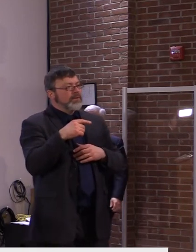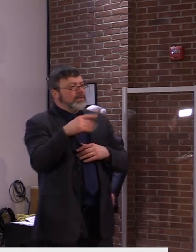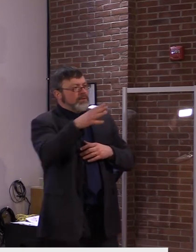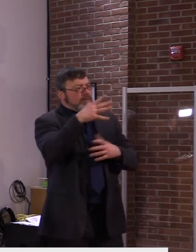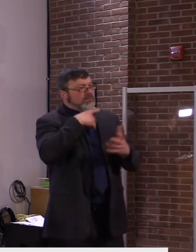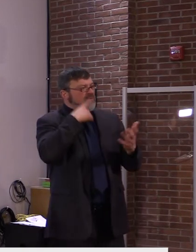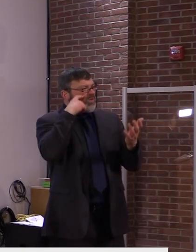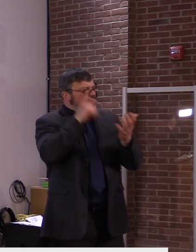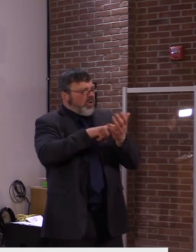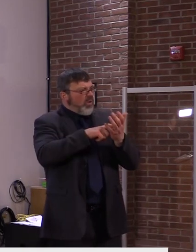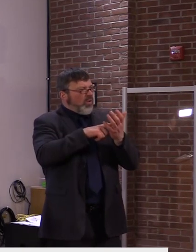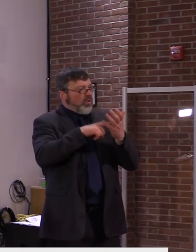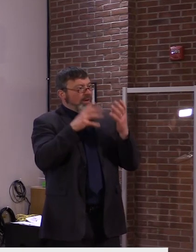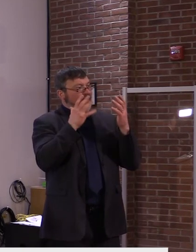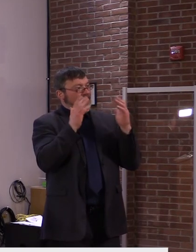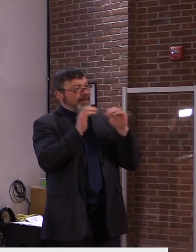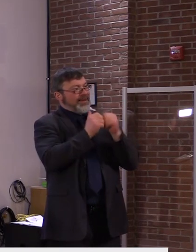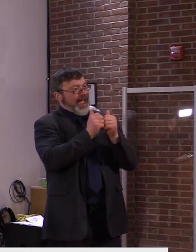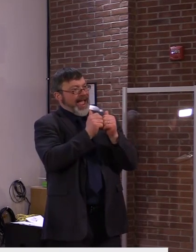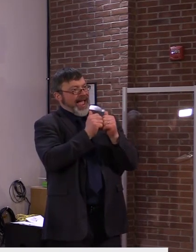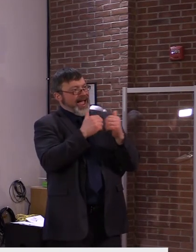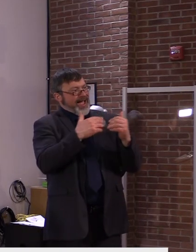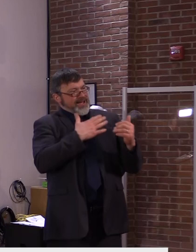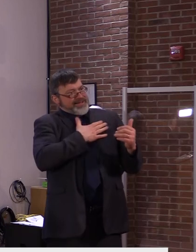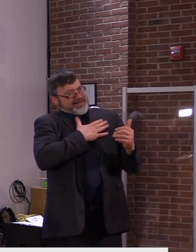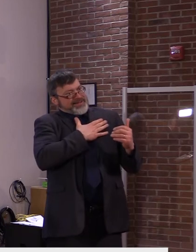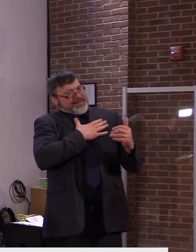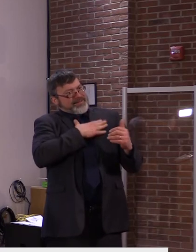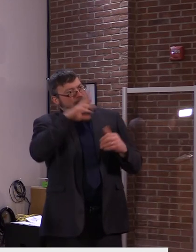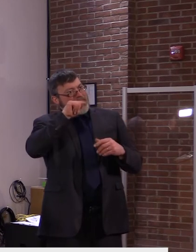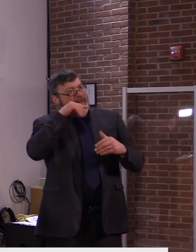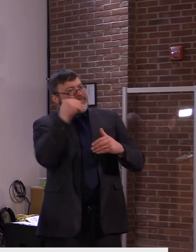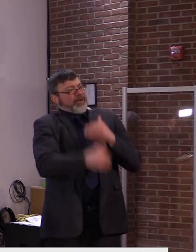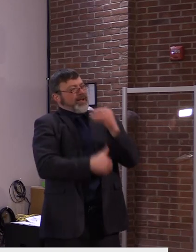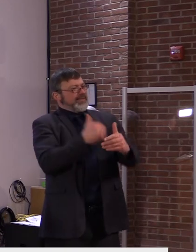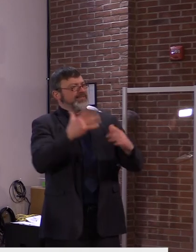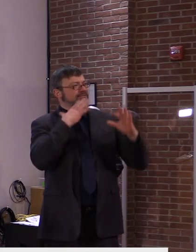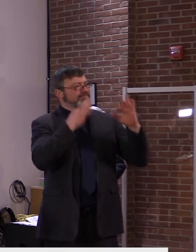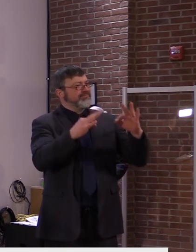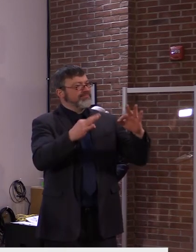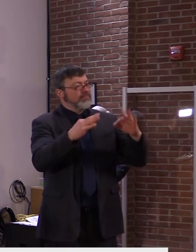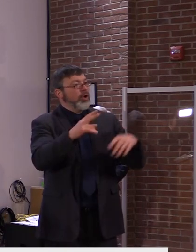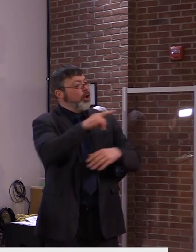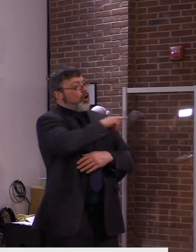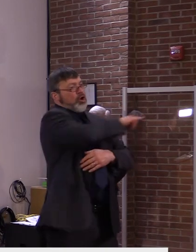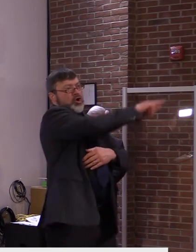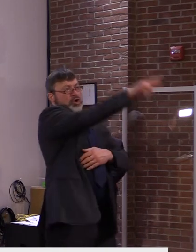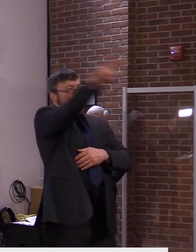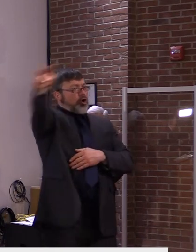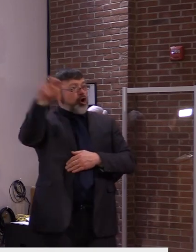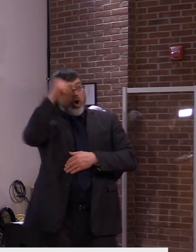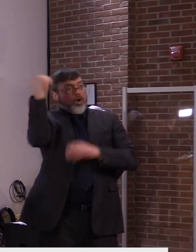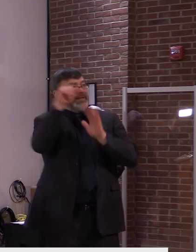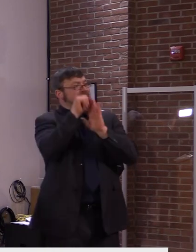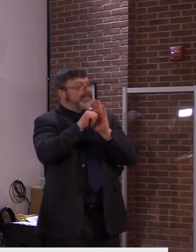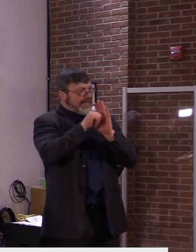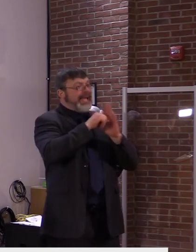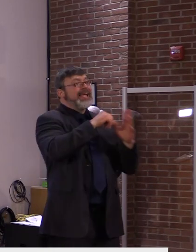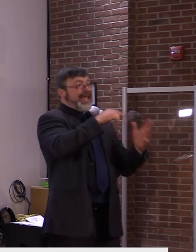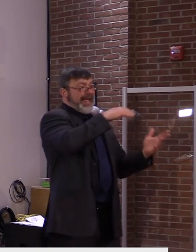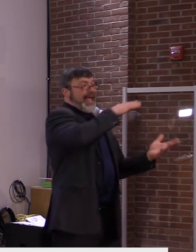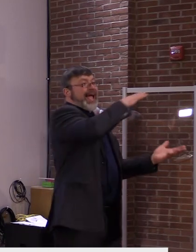this. Other states are, as you mentioned, with the increased supply coming into their states, and